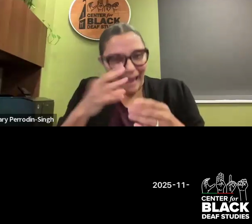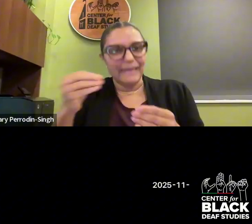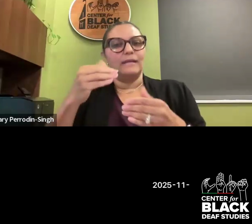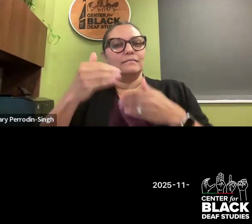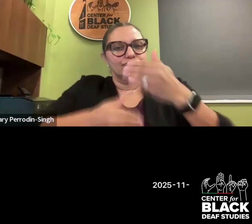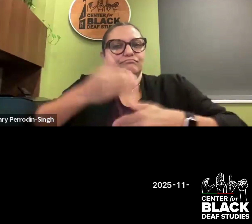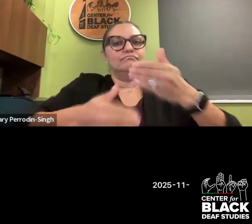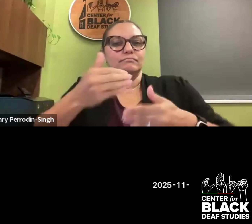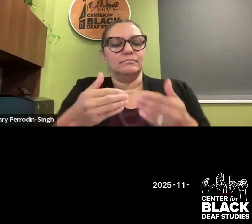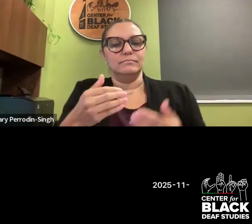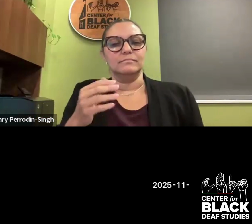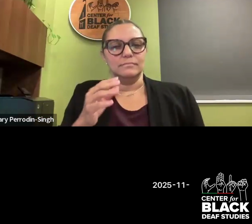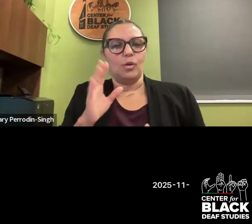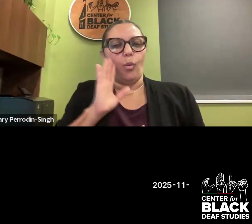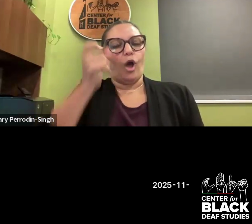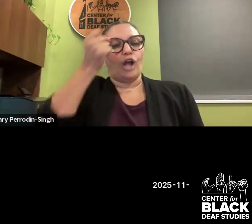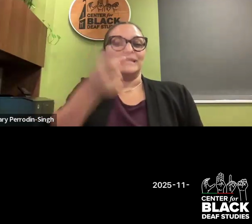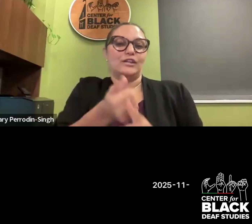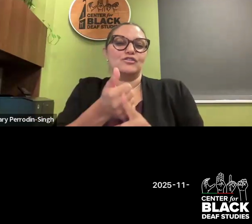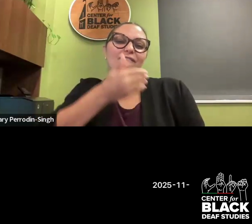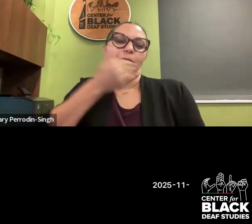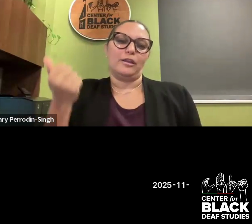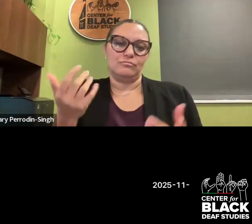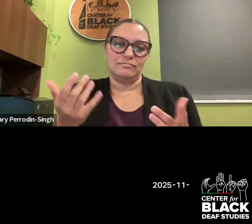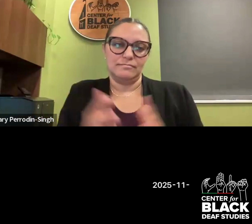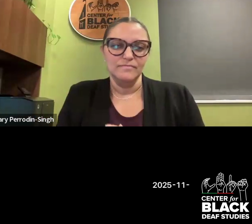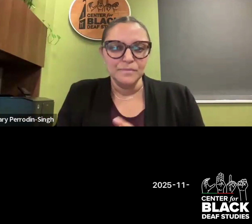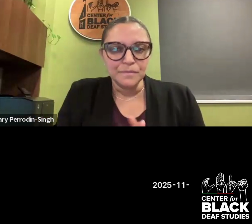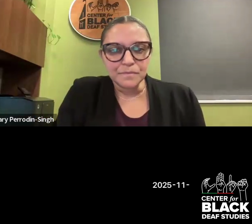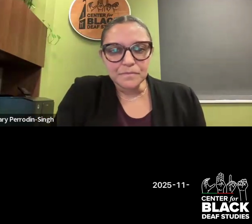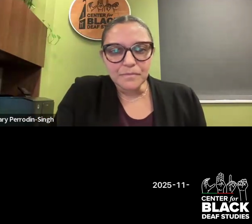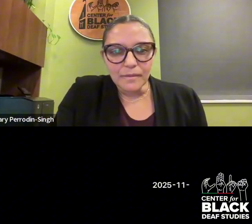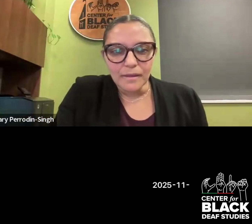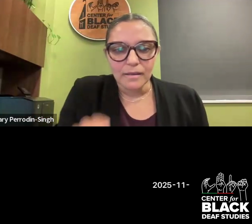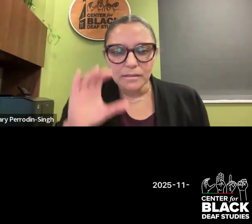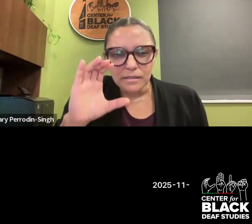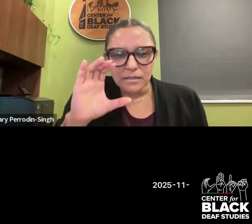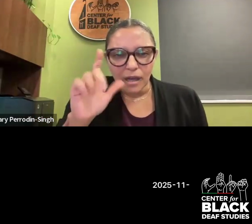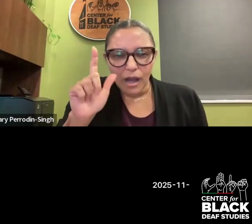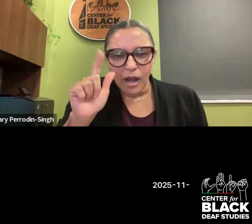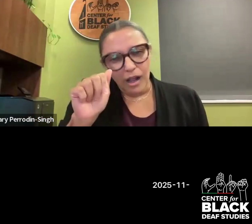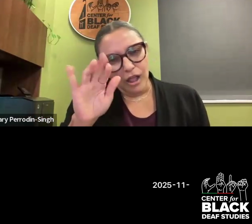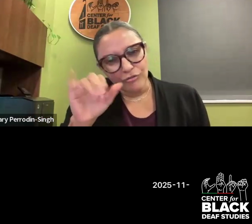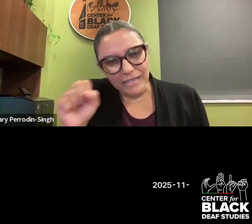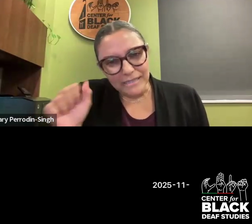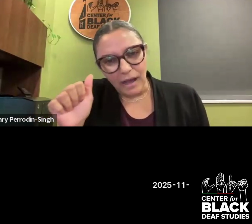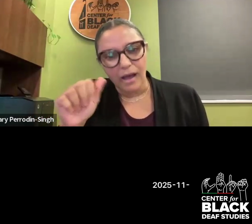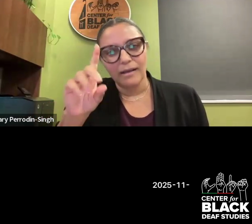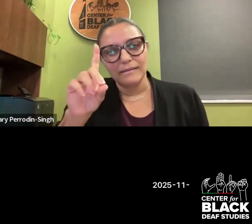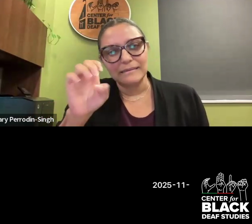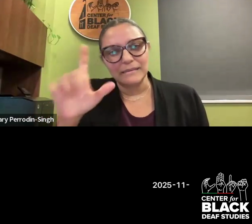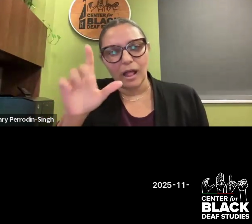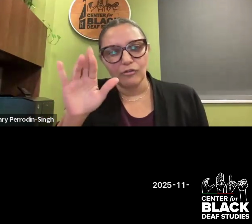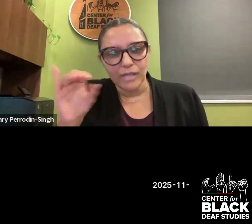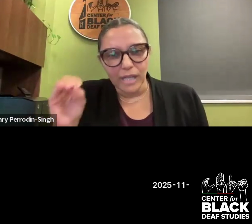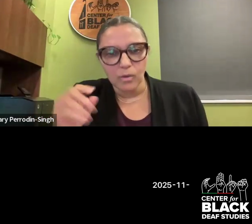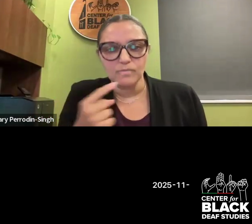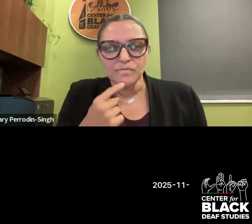different pockets, you'll get lost. So see yourself as a whole and it'll help you identify and navigate your future